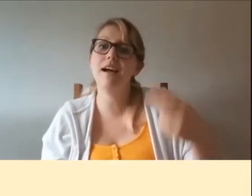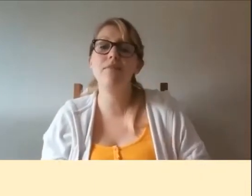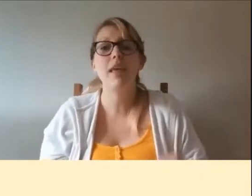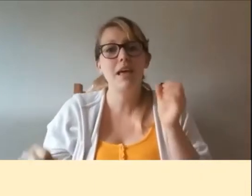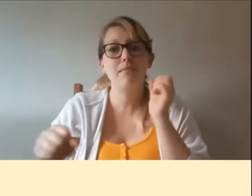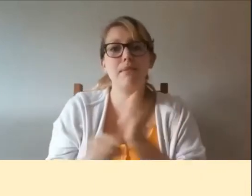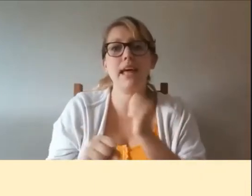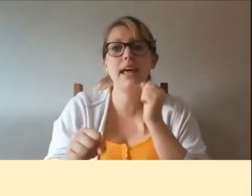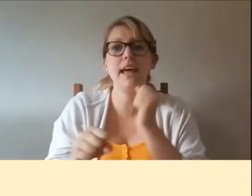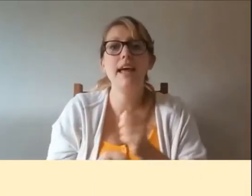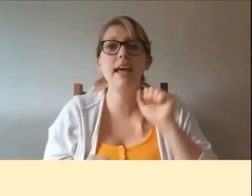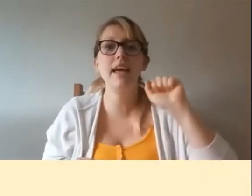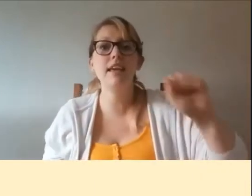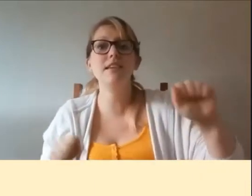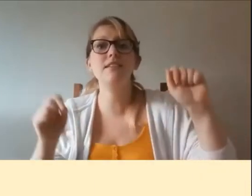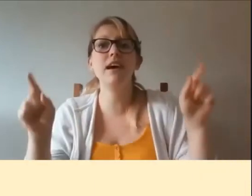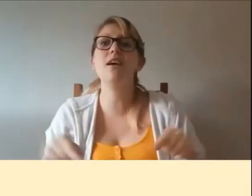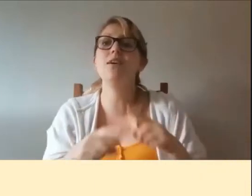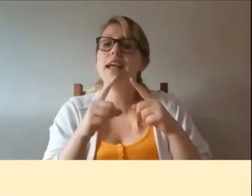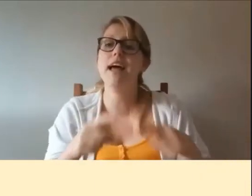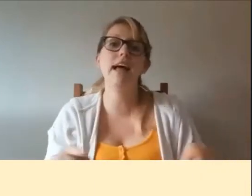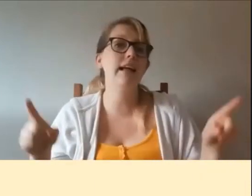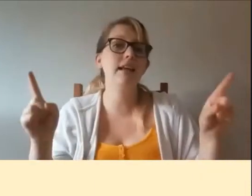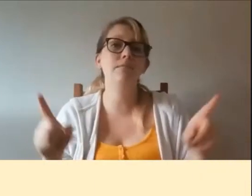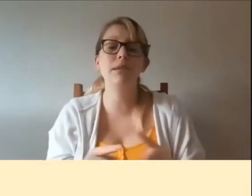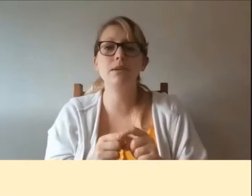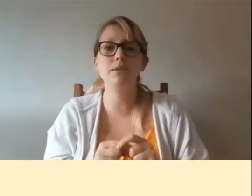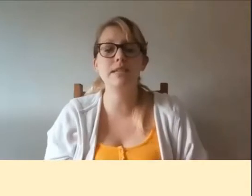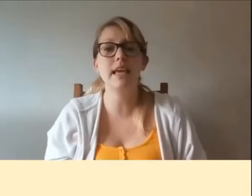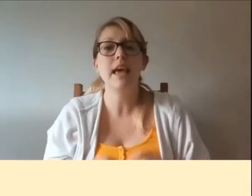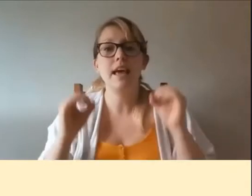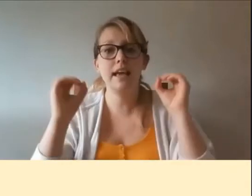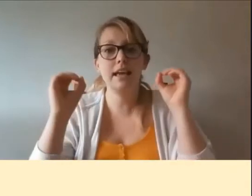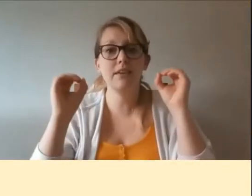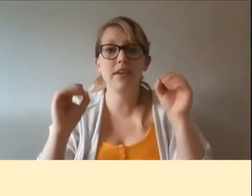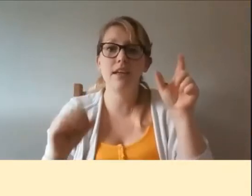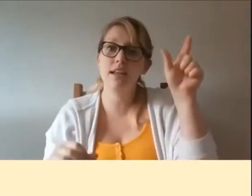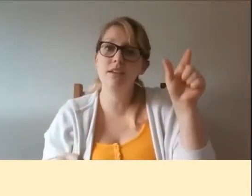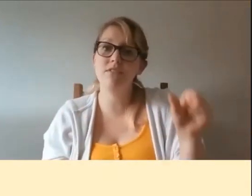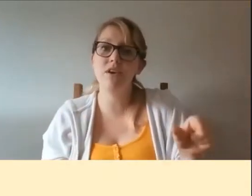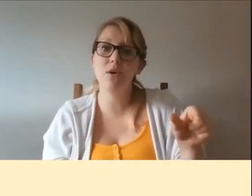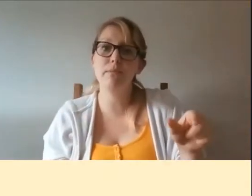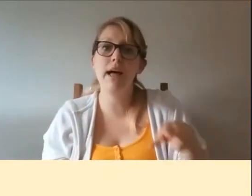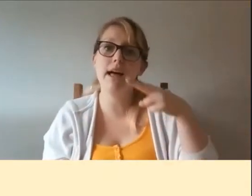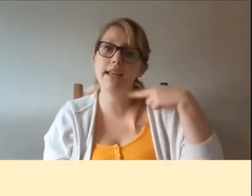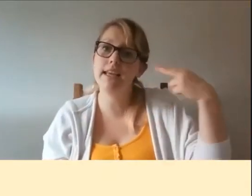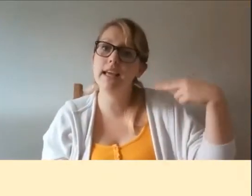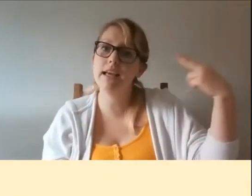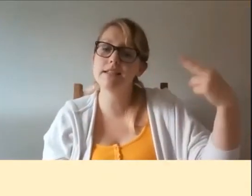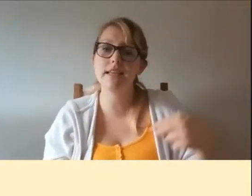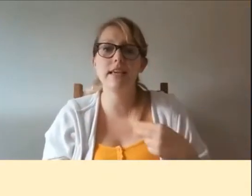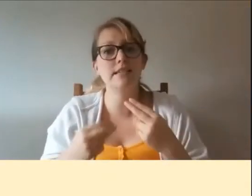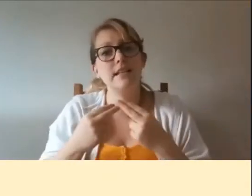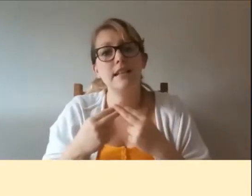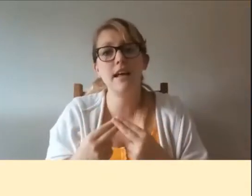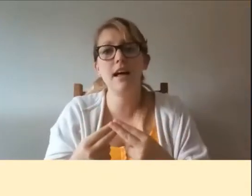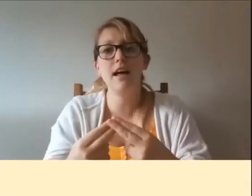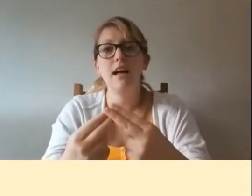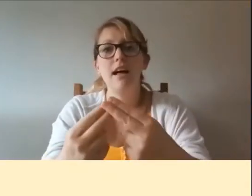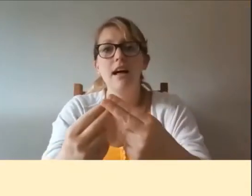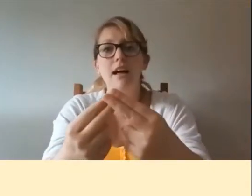song. Make your own kind of music, even if nobody else sings